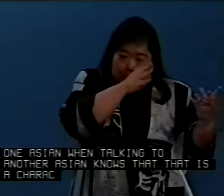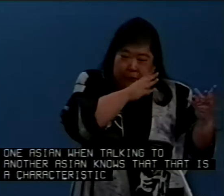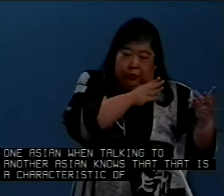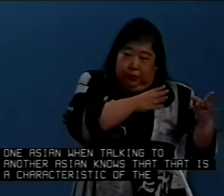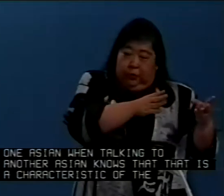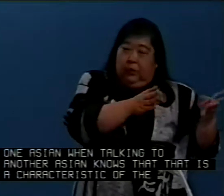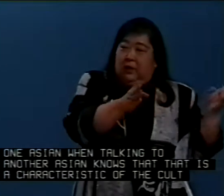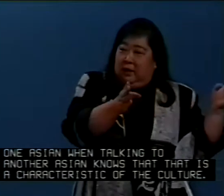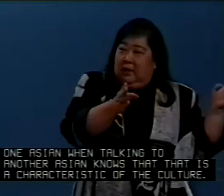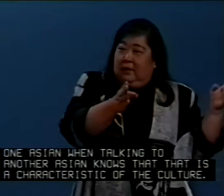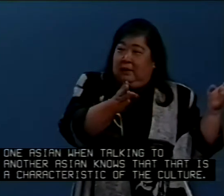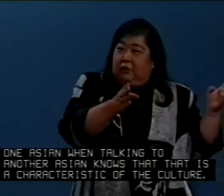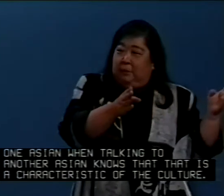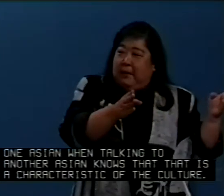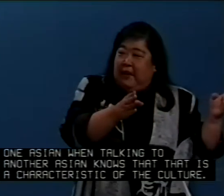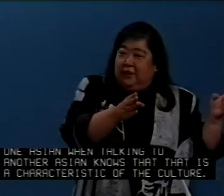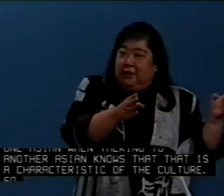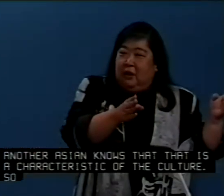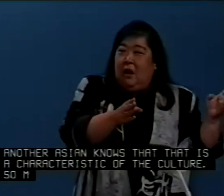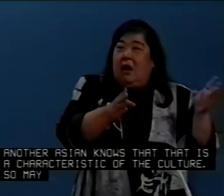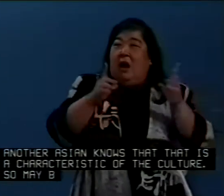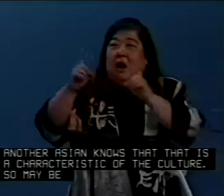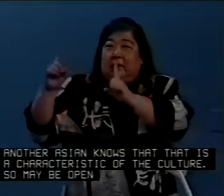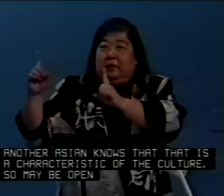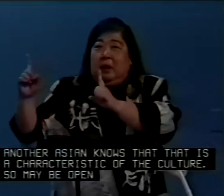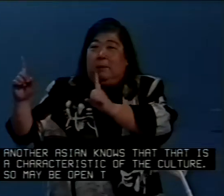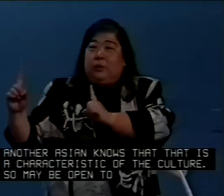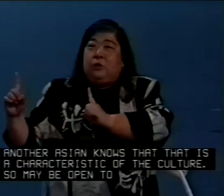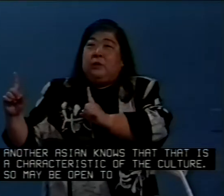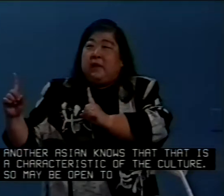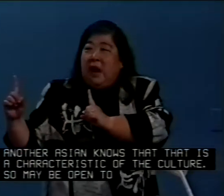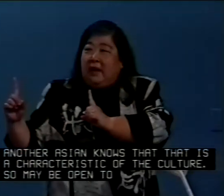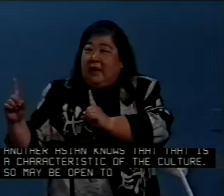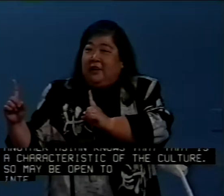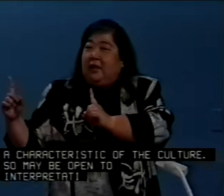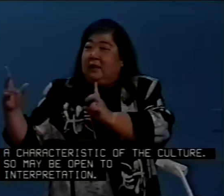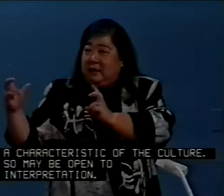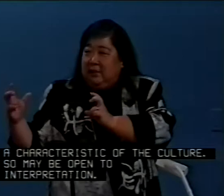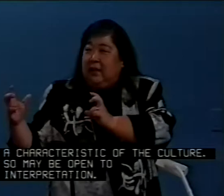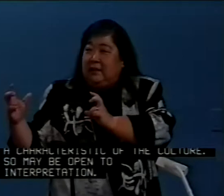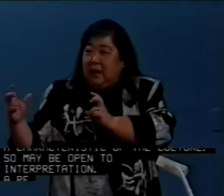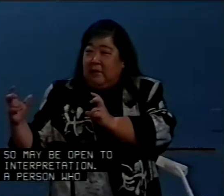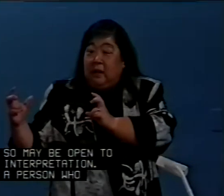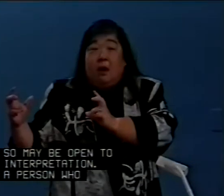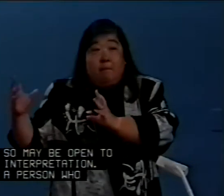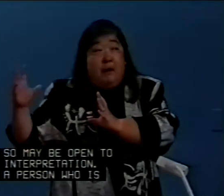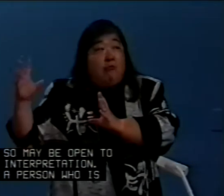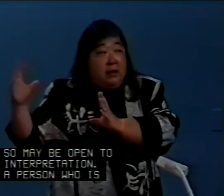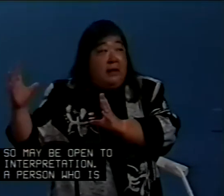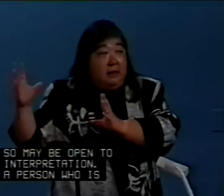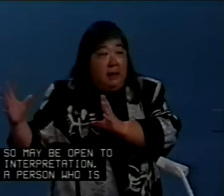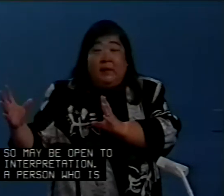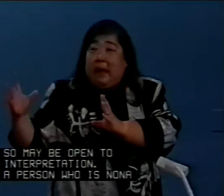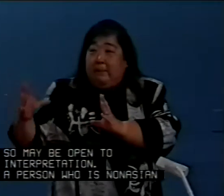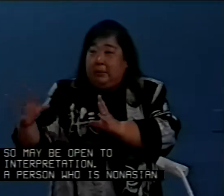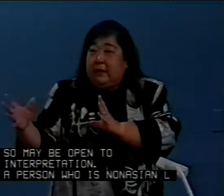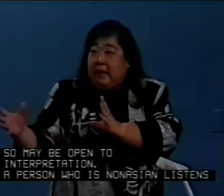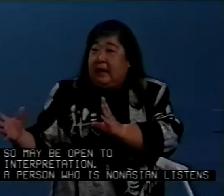to interpretation. A person who is non-Asian listening to that statement may really think that person can't do